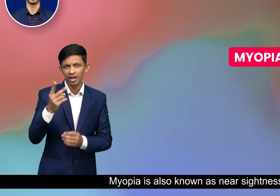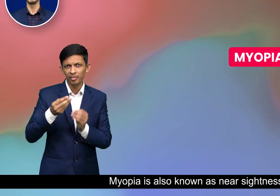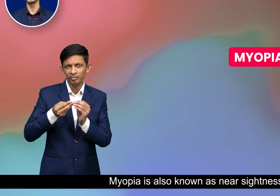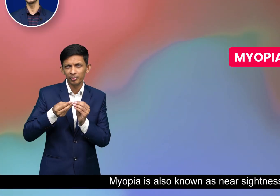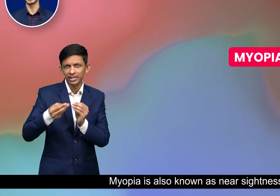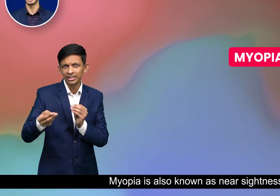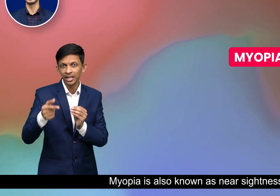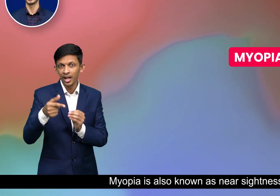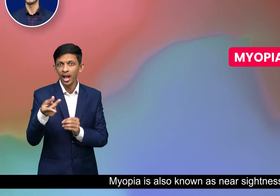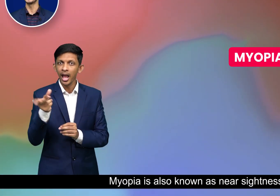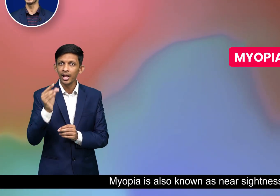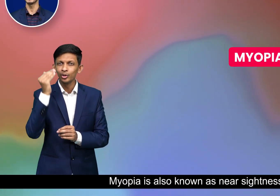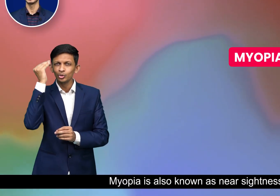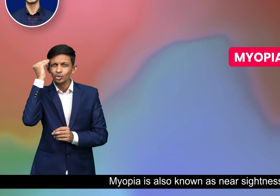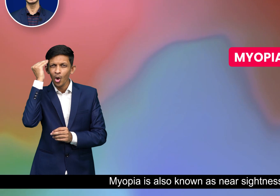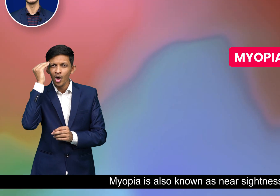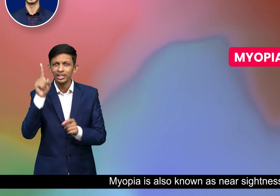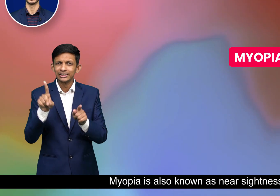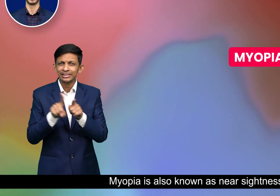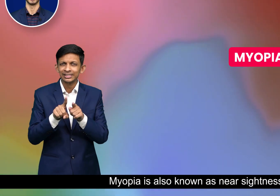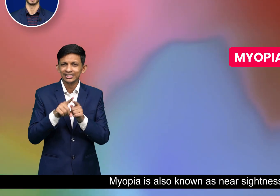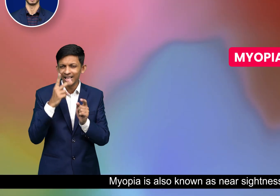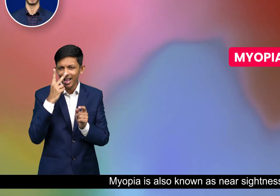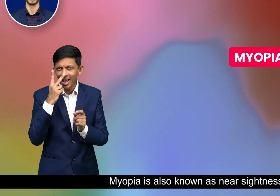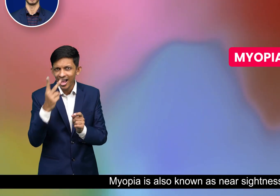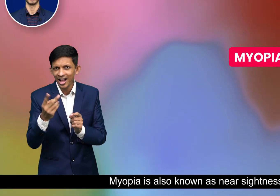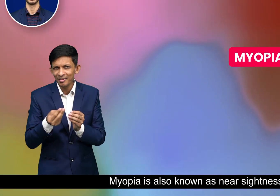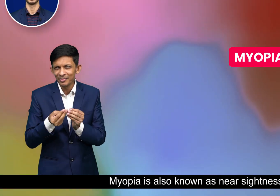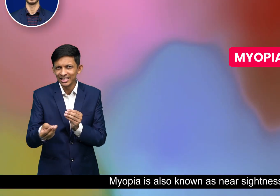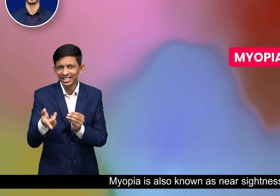Myopia is also known as nearsightedness.